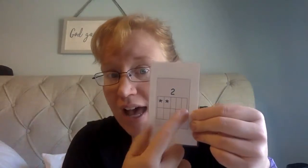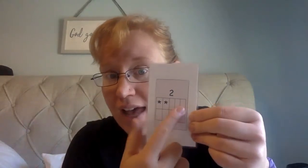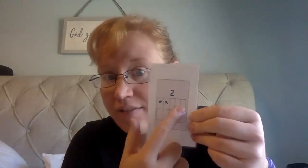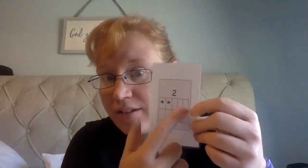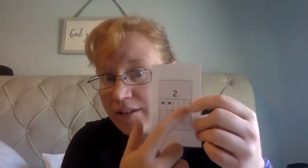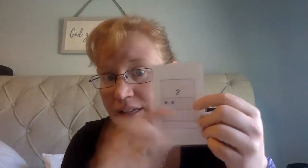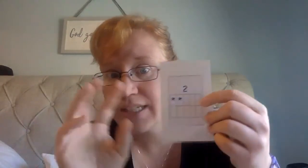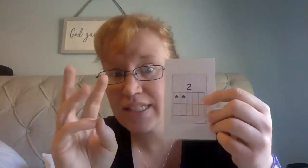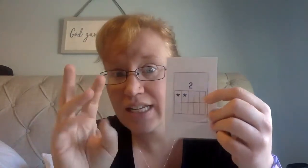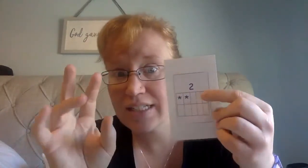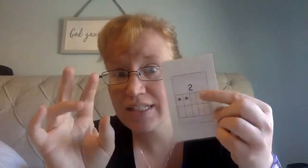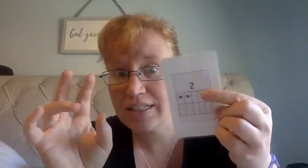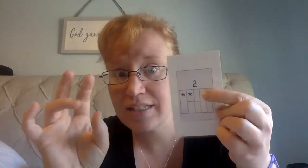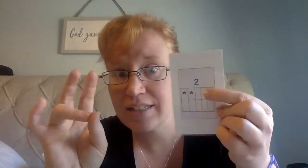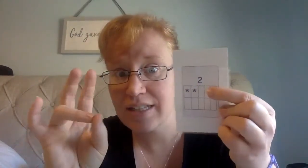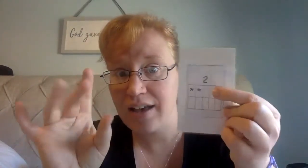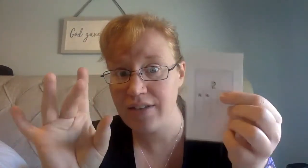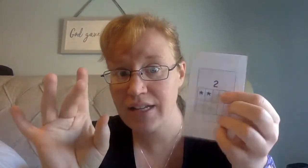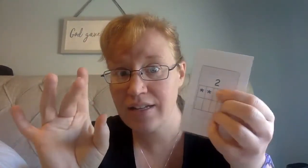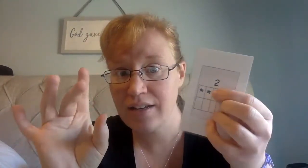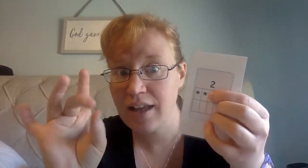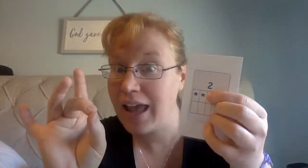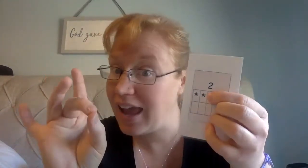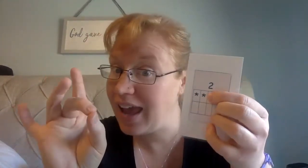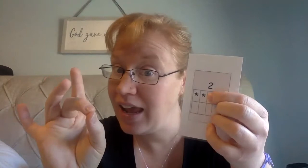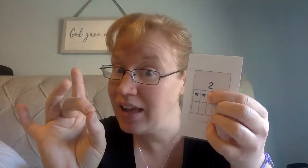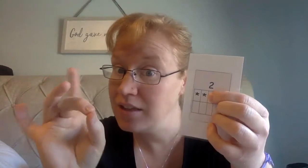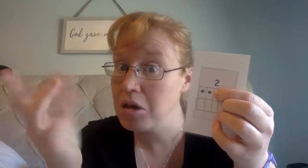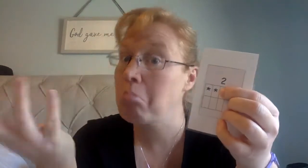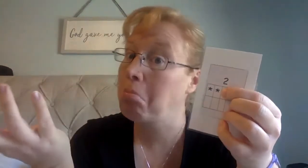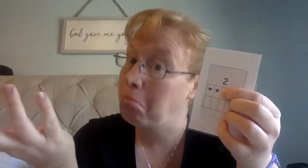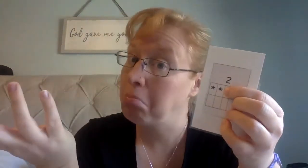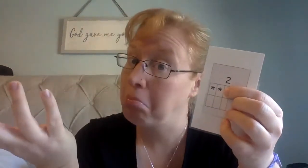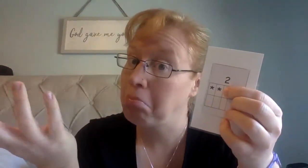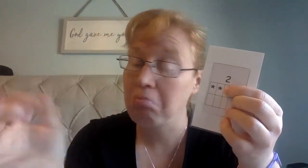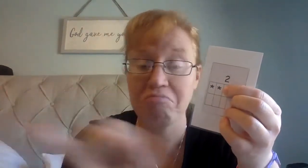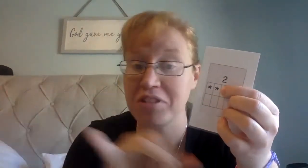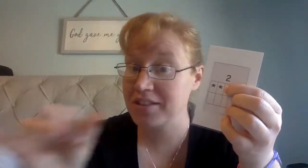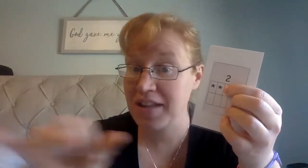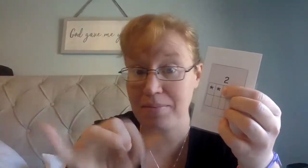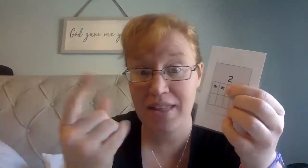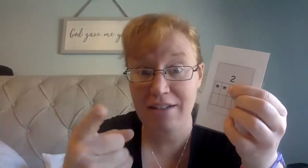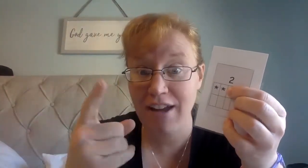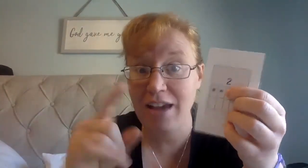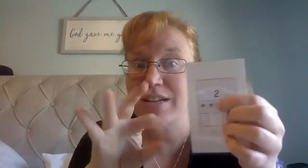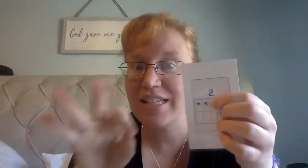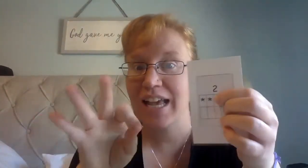5, 6, 7, 8. It's the same thing, right? We just